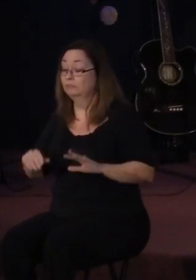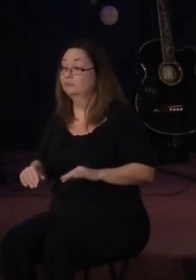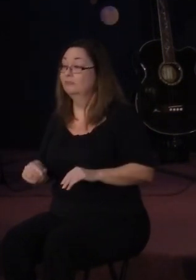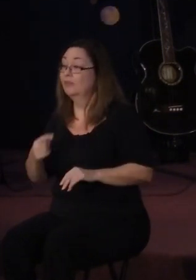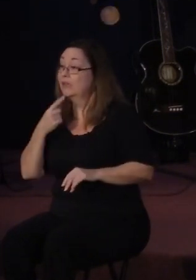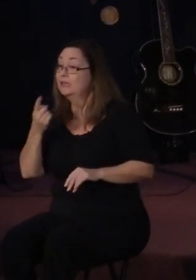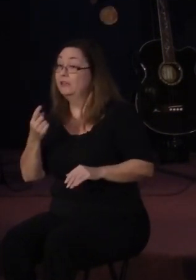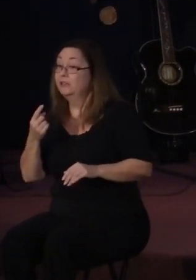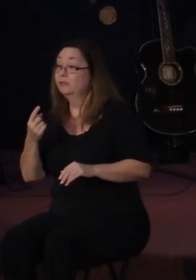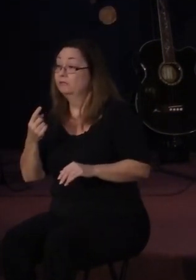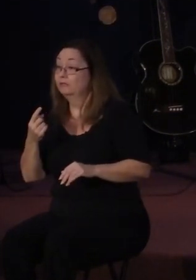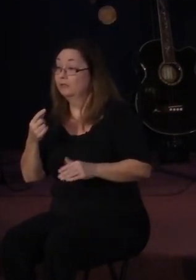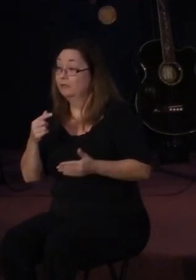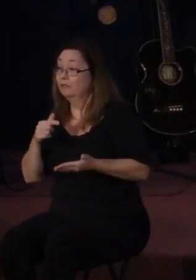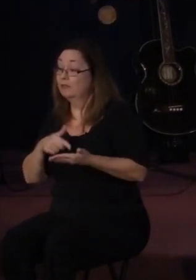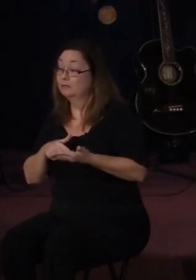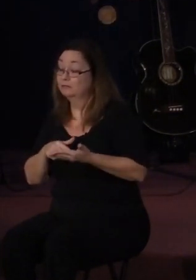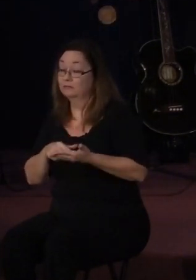But I can tell you this much.